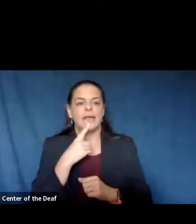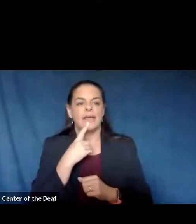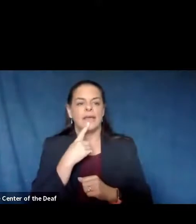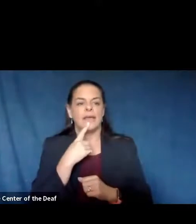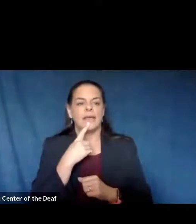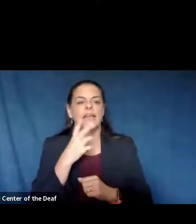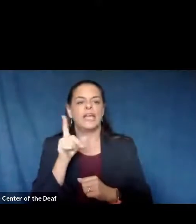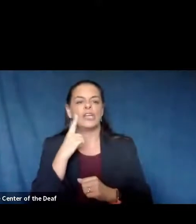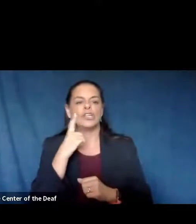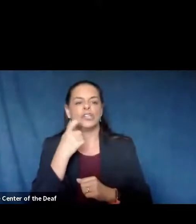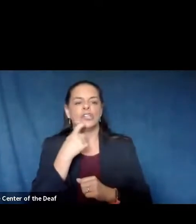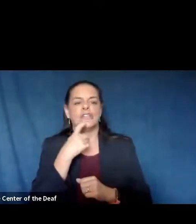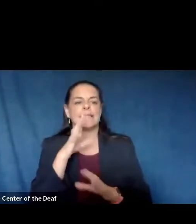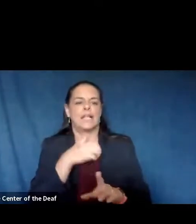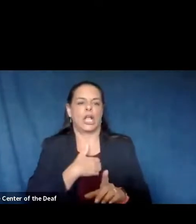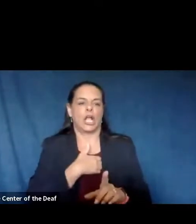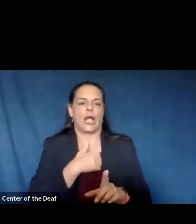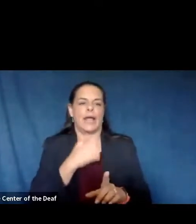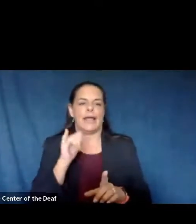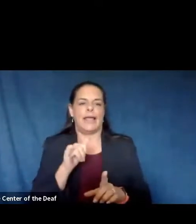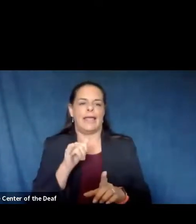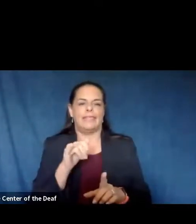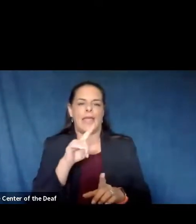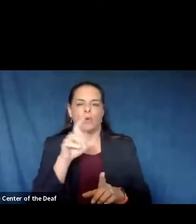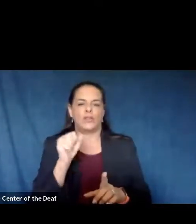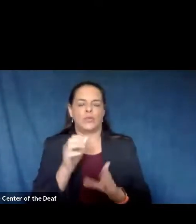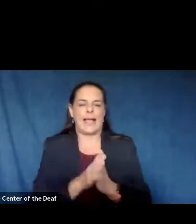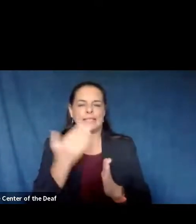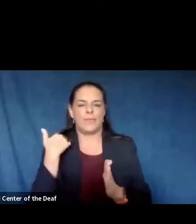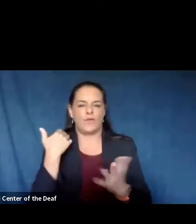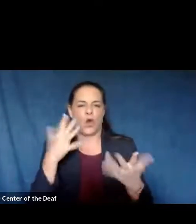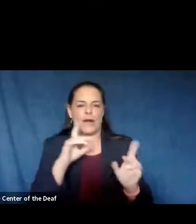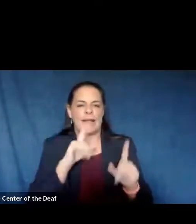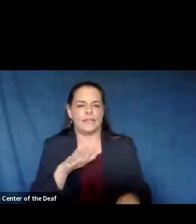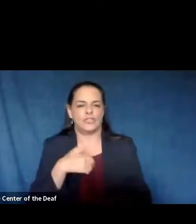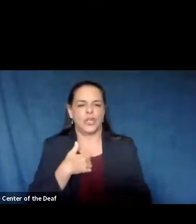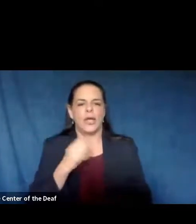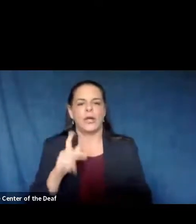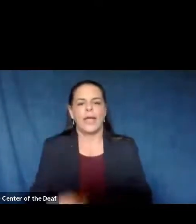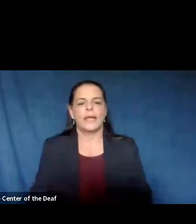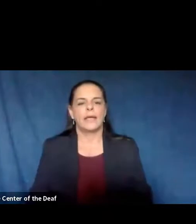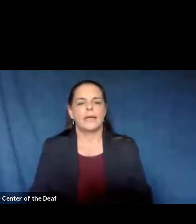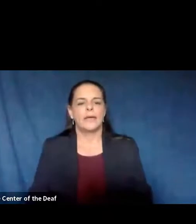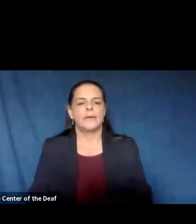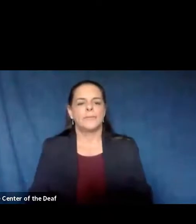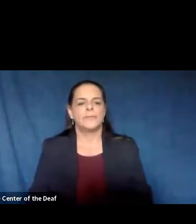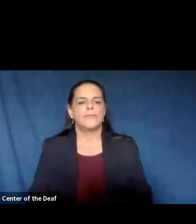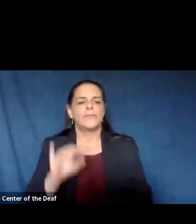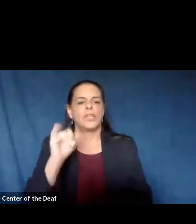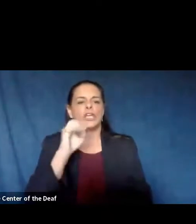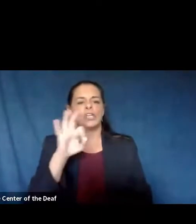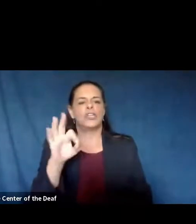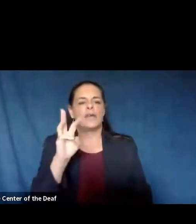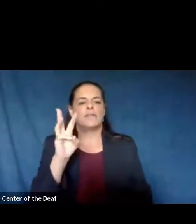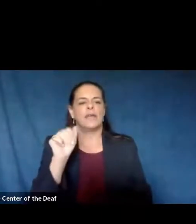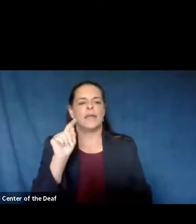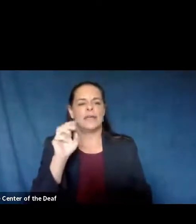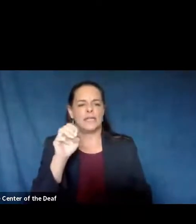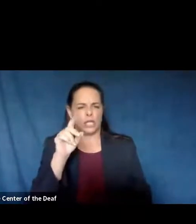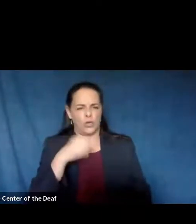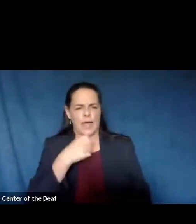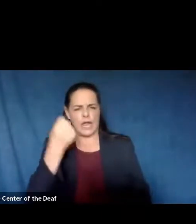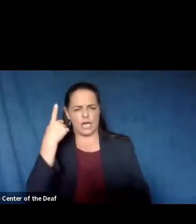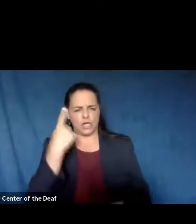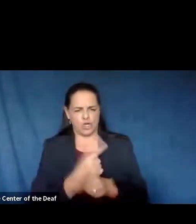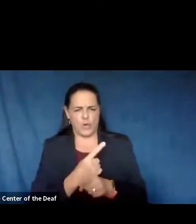just commented, apologies, that earlier question was asked before Jim answered. Thank you. From Jeff with WATE, do I understand